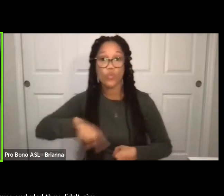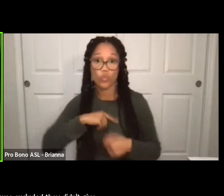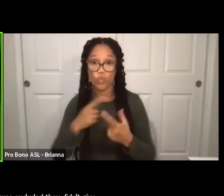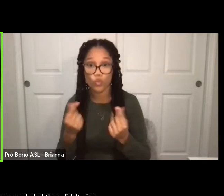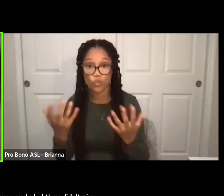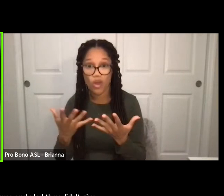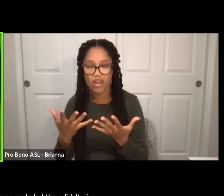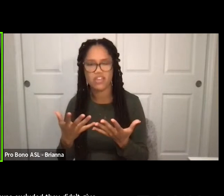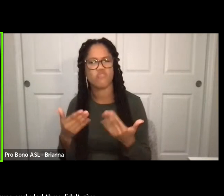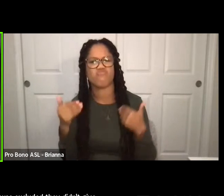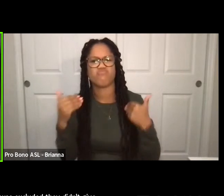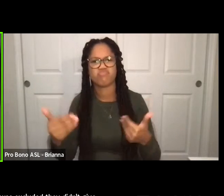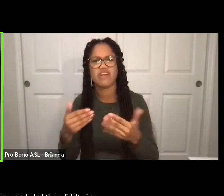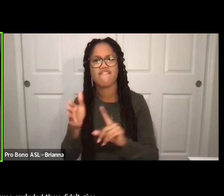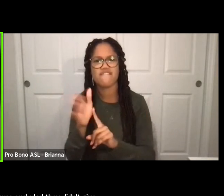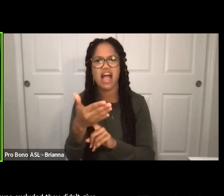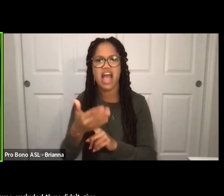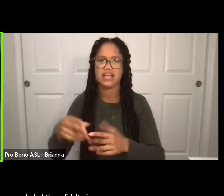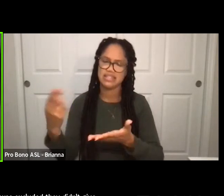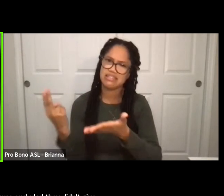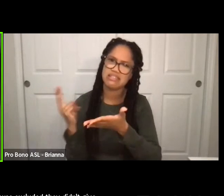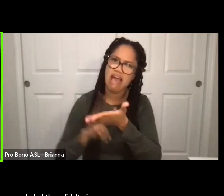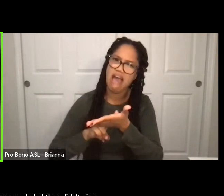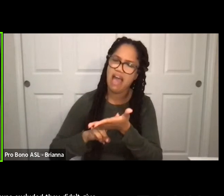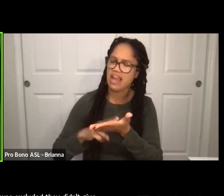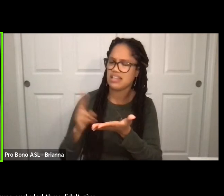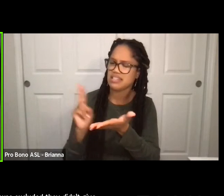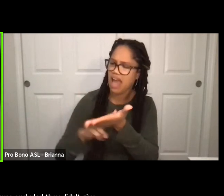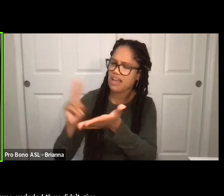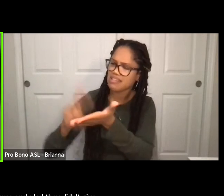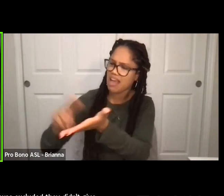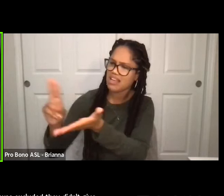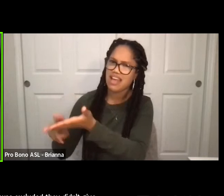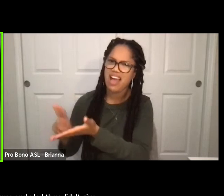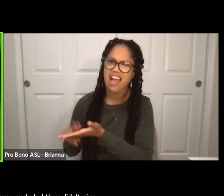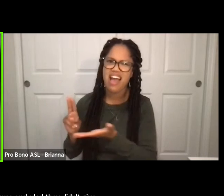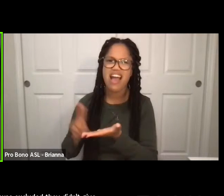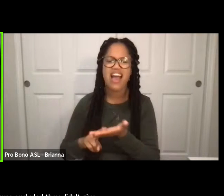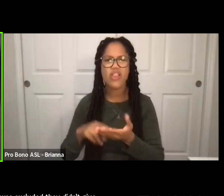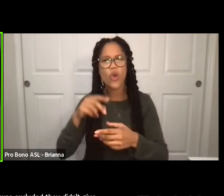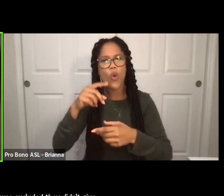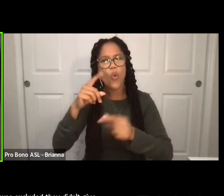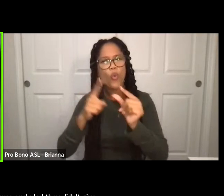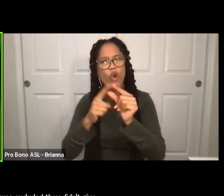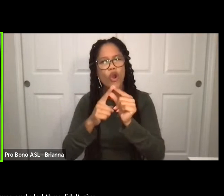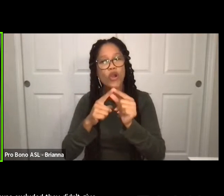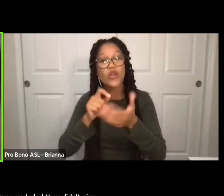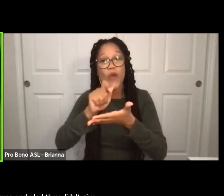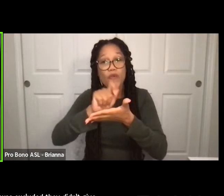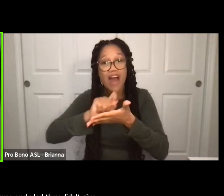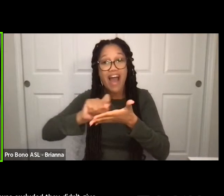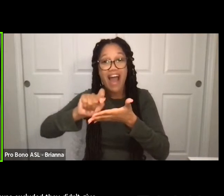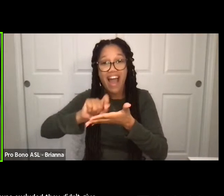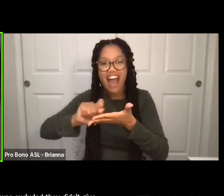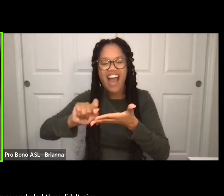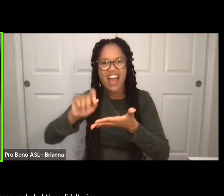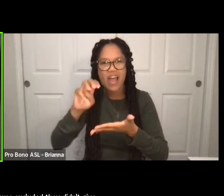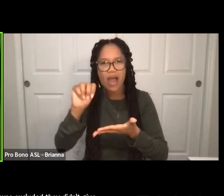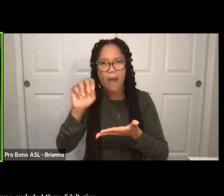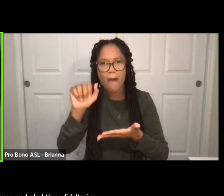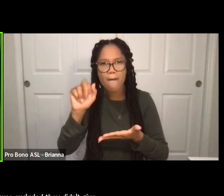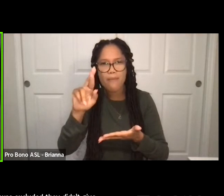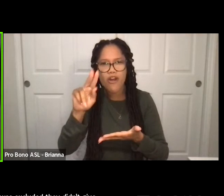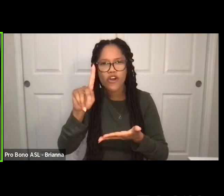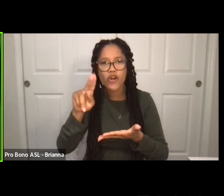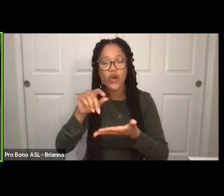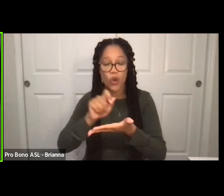we're signing the flag and I'm writing on the flag, but the words are all bleeding together. If you think about when you write with a marker, sometimes